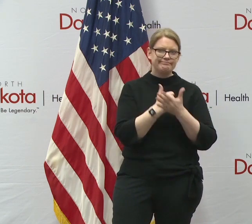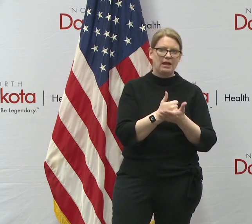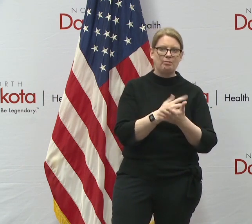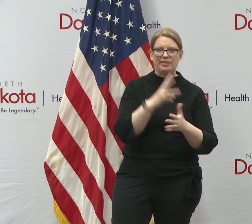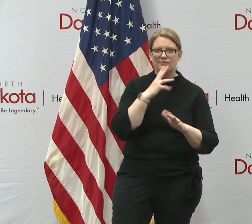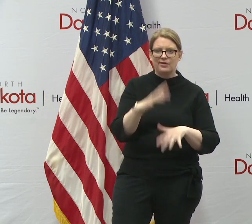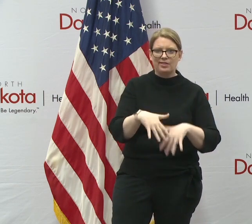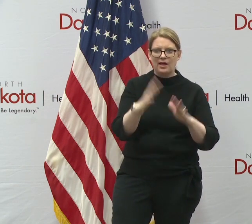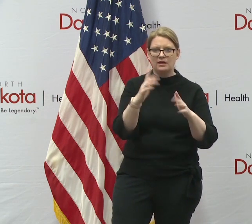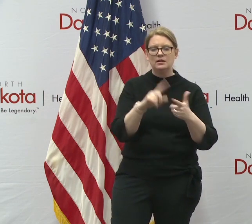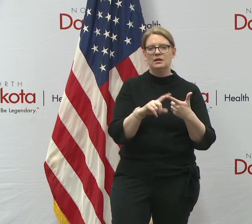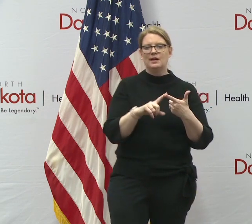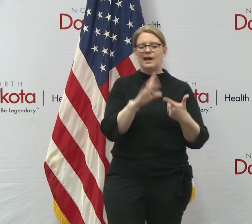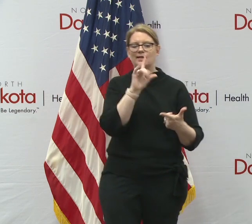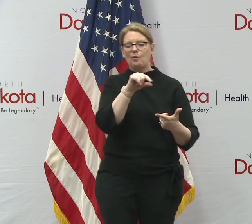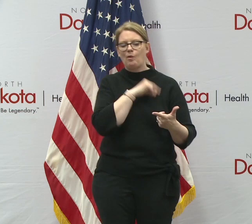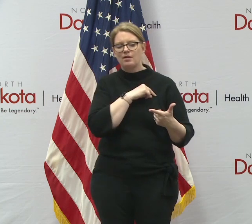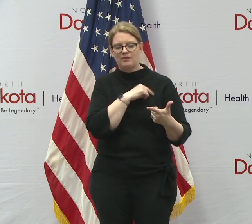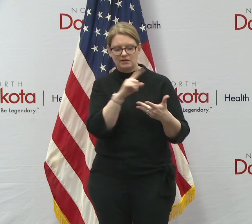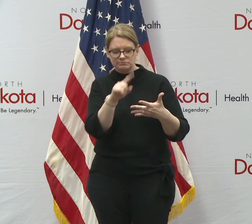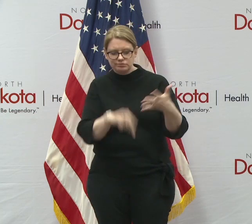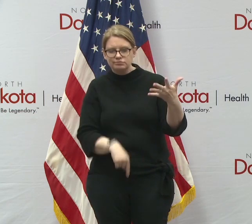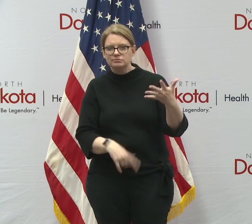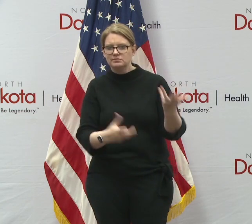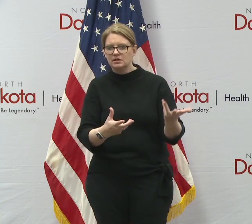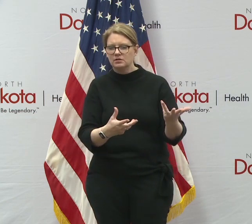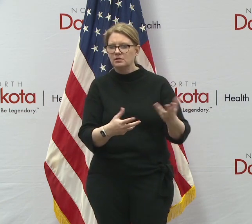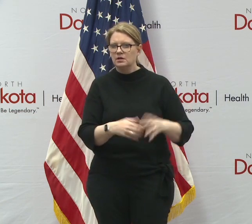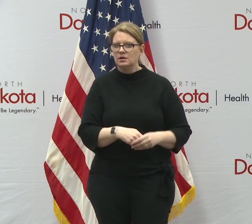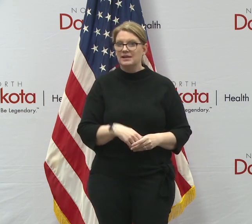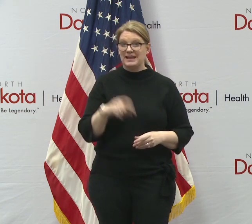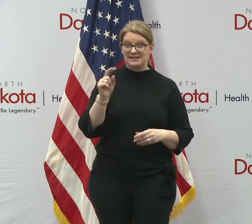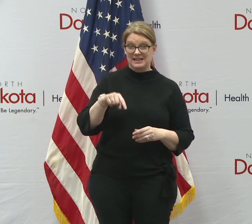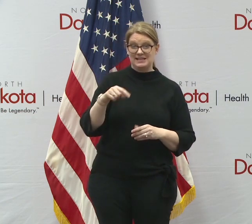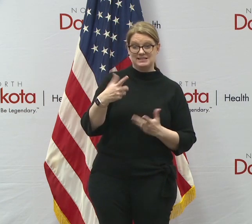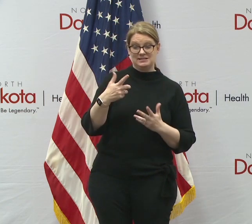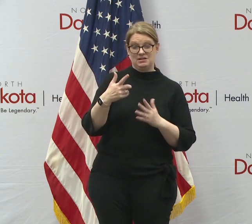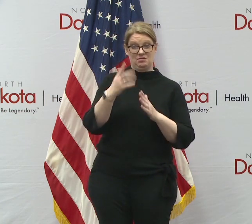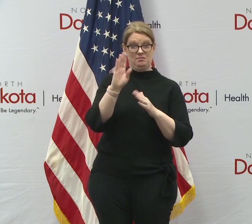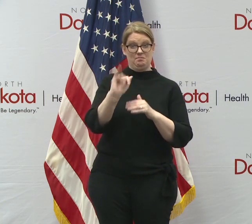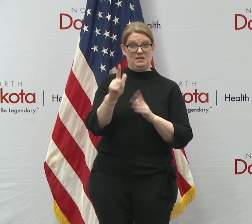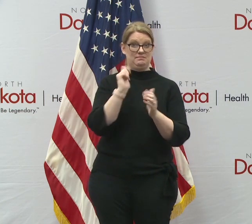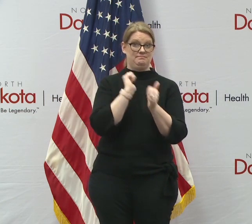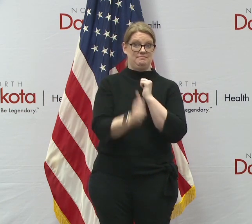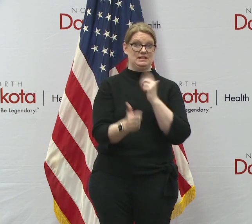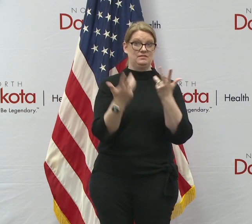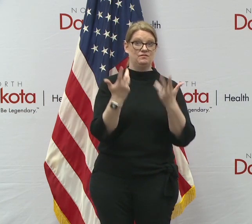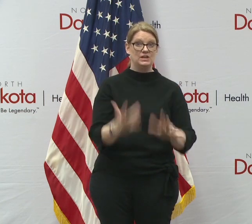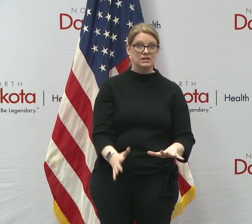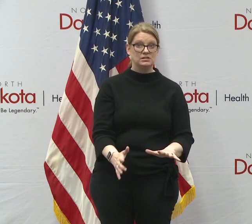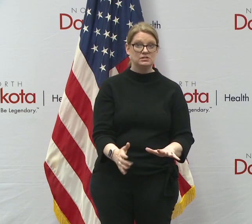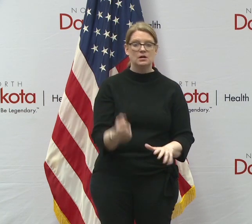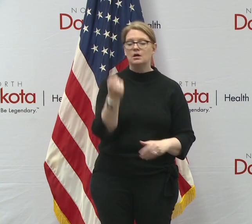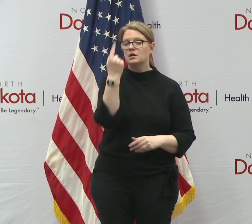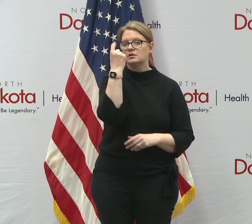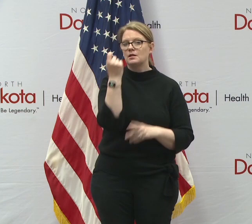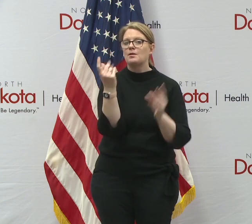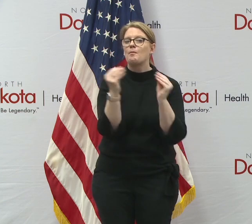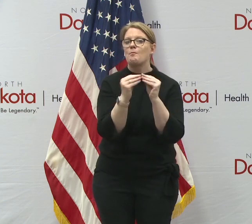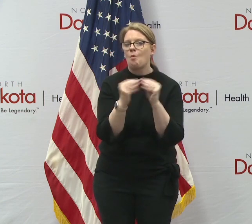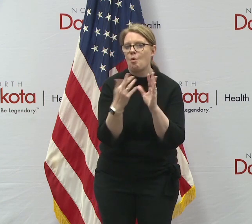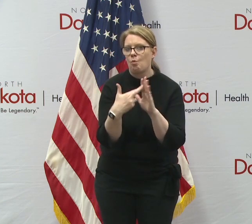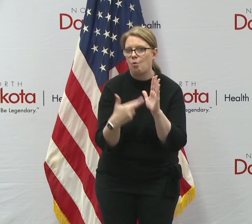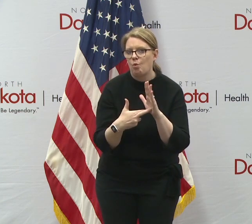and what qualifies? I'm sure that as this legislation has been passed, there's going to be more rules that are written that provide